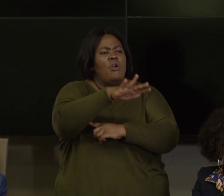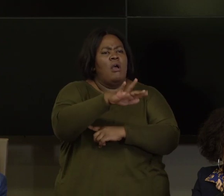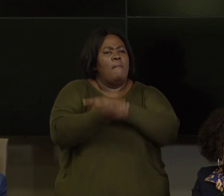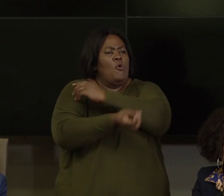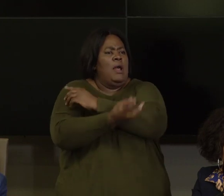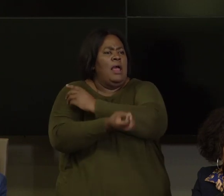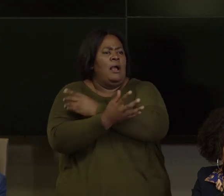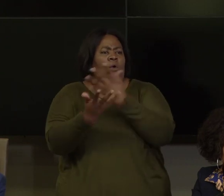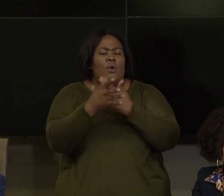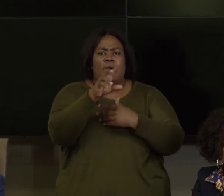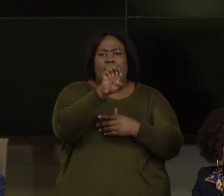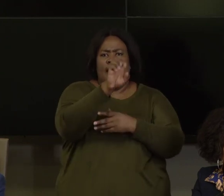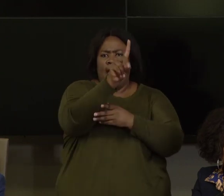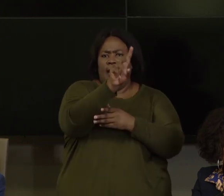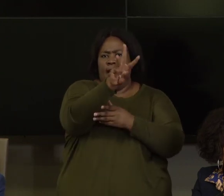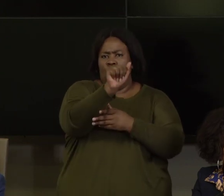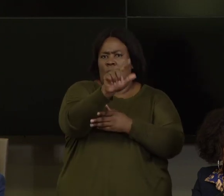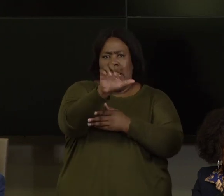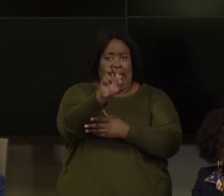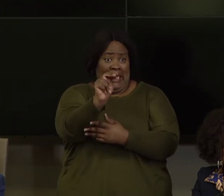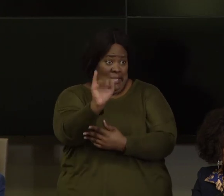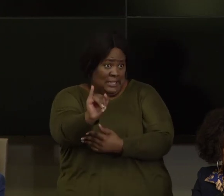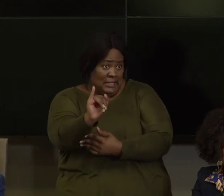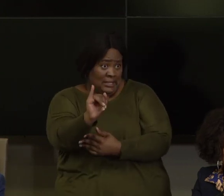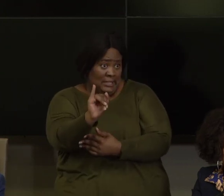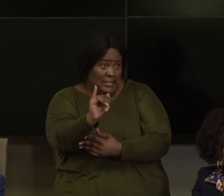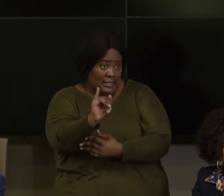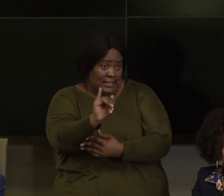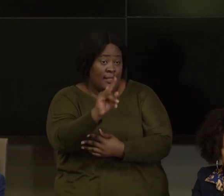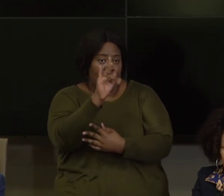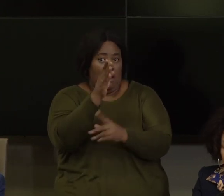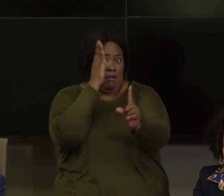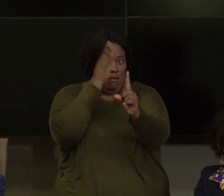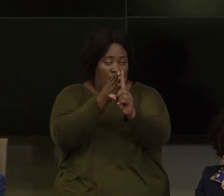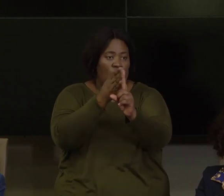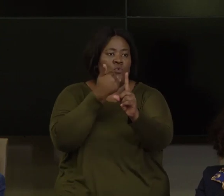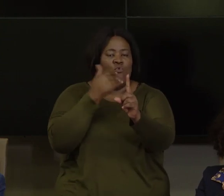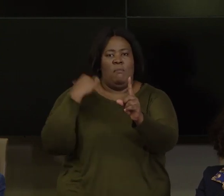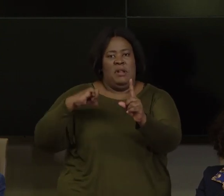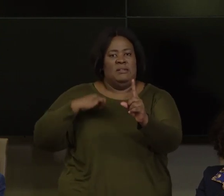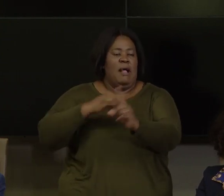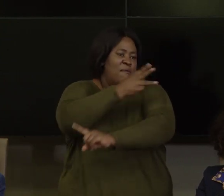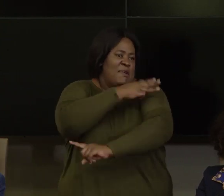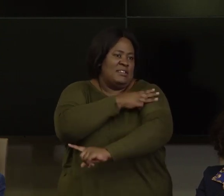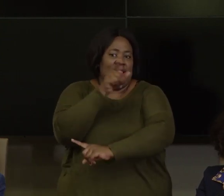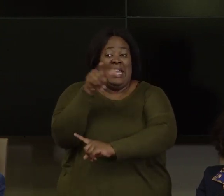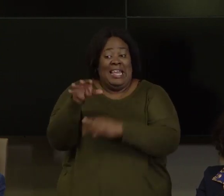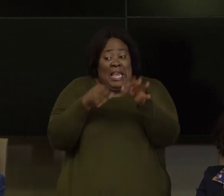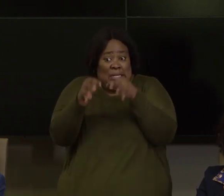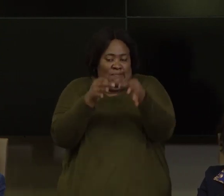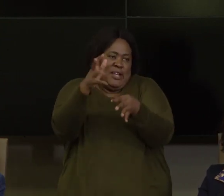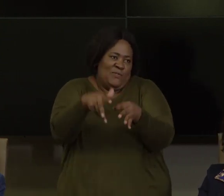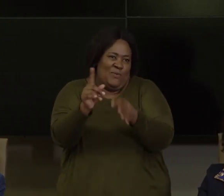Mpumalanga, very directly to the municipal manager there, and they'll be able to explain what it is